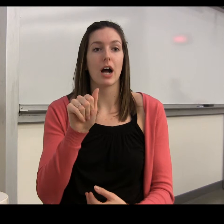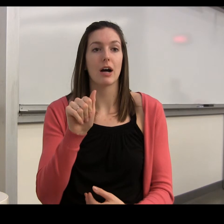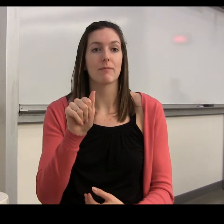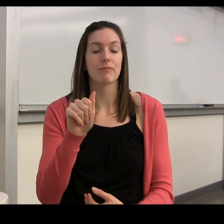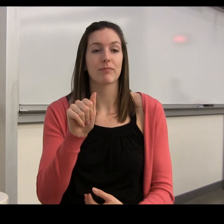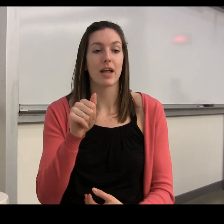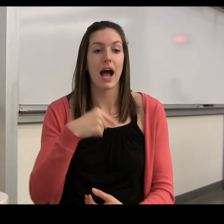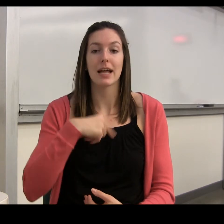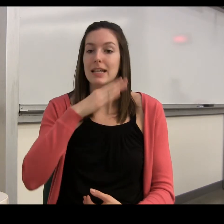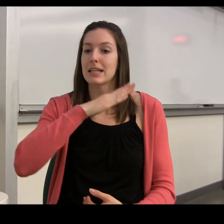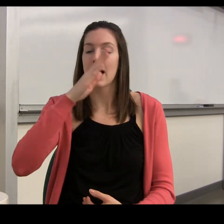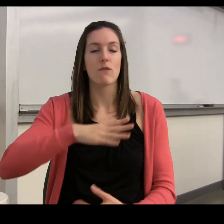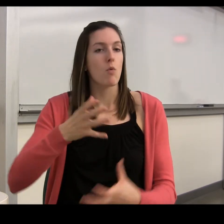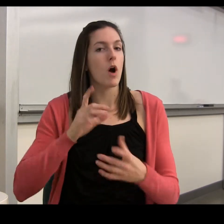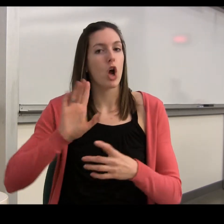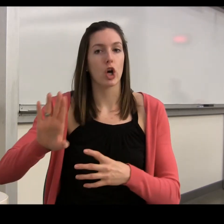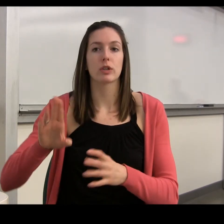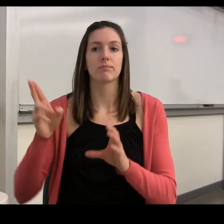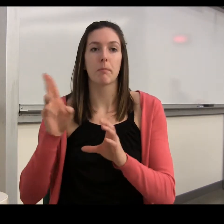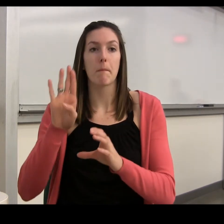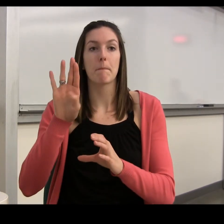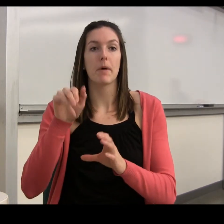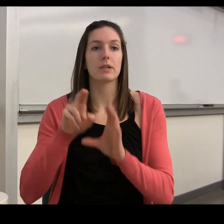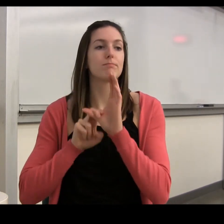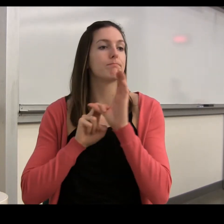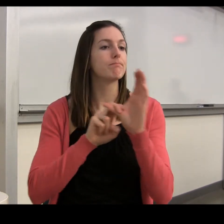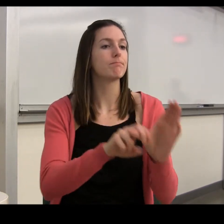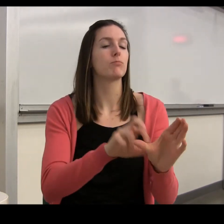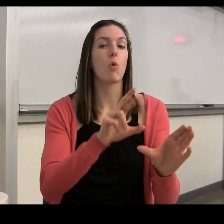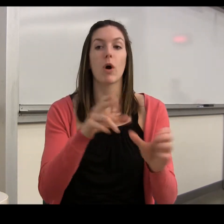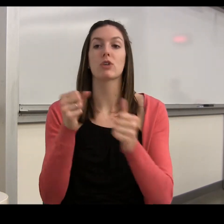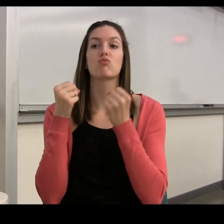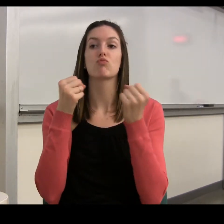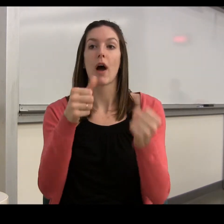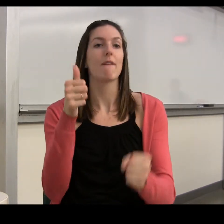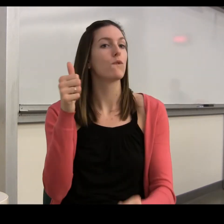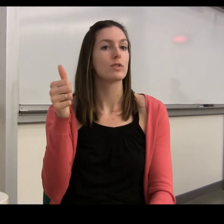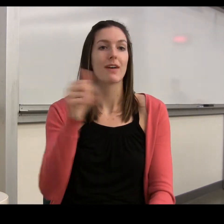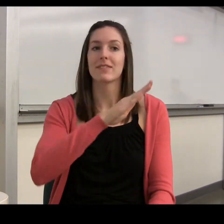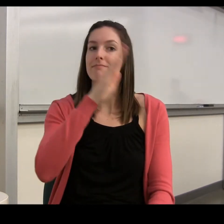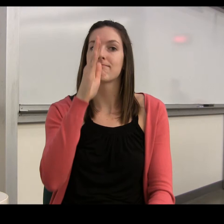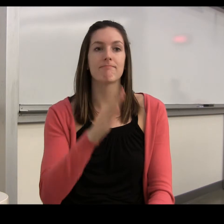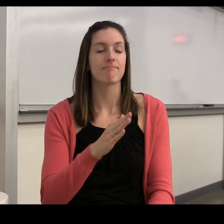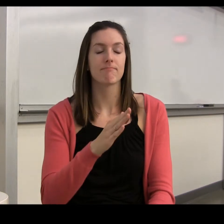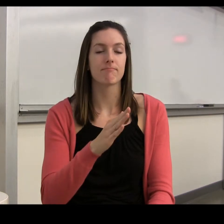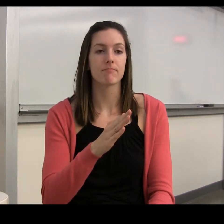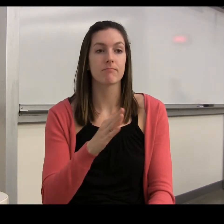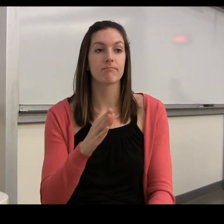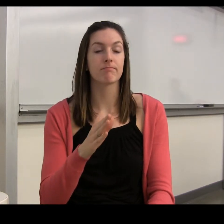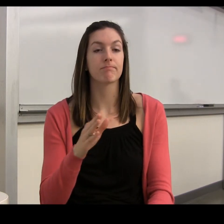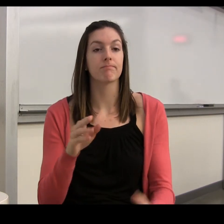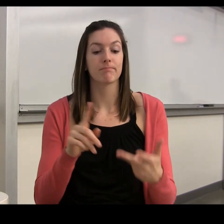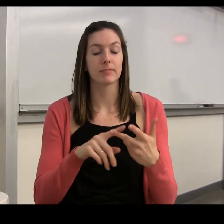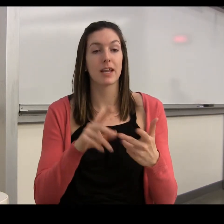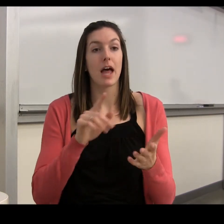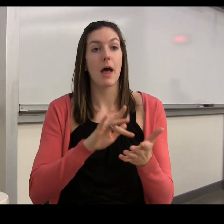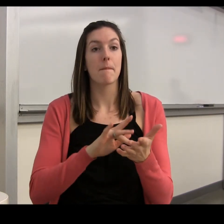her getting on a bus or driving. And also, remember to take medications. Those are